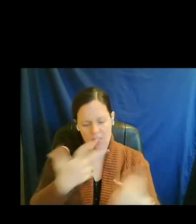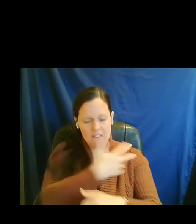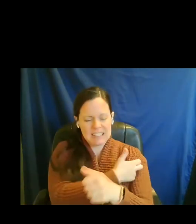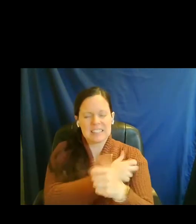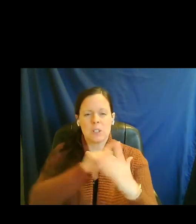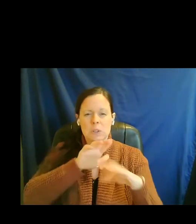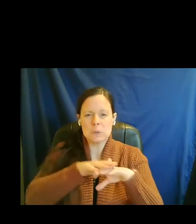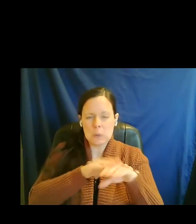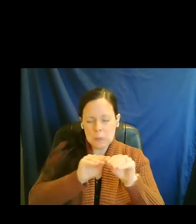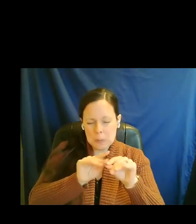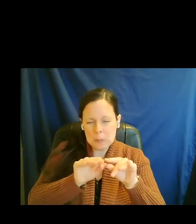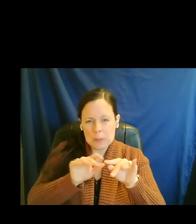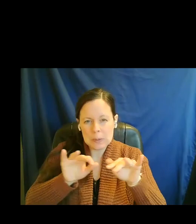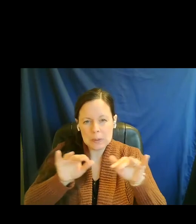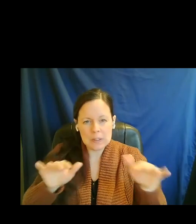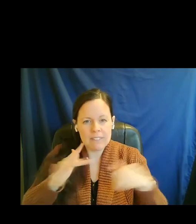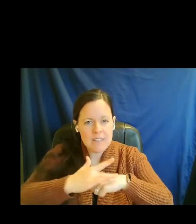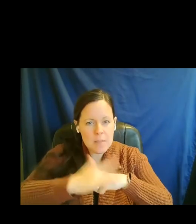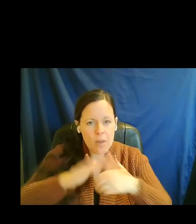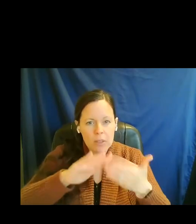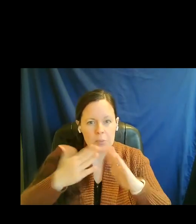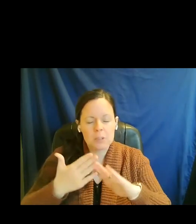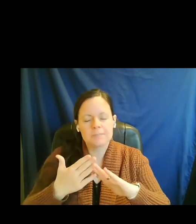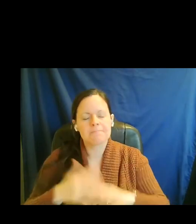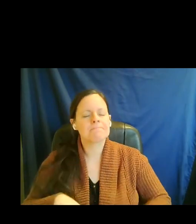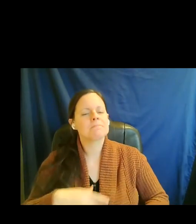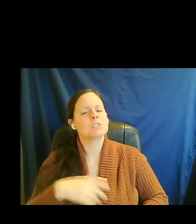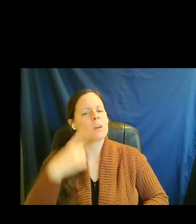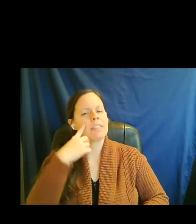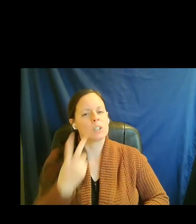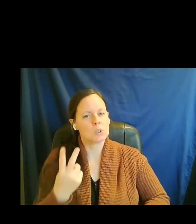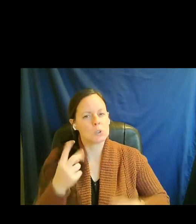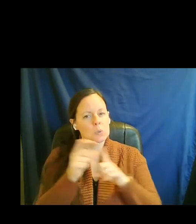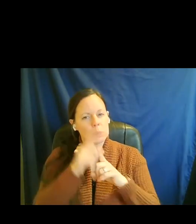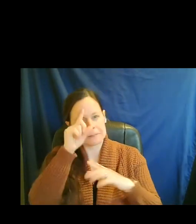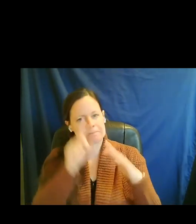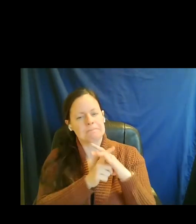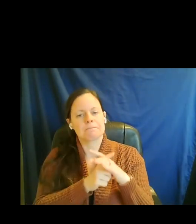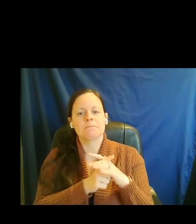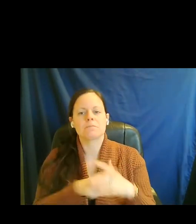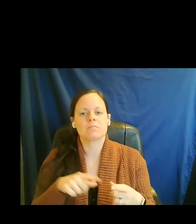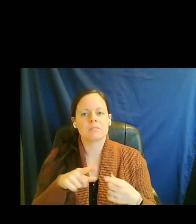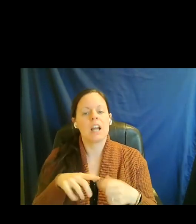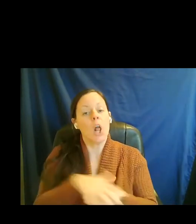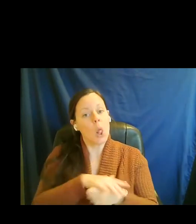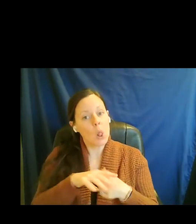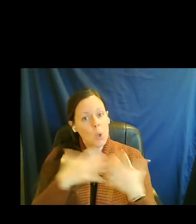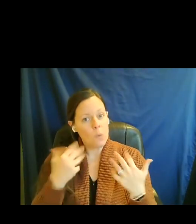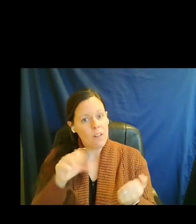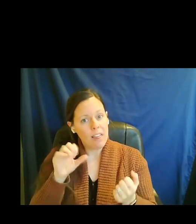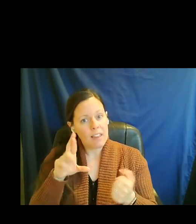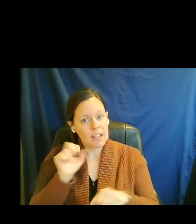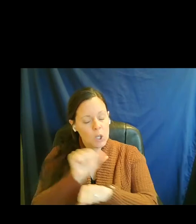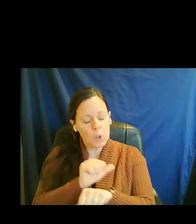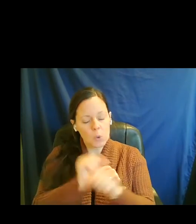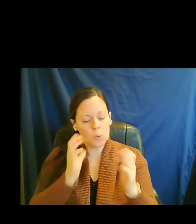Yeah, I think, 2 words come to mind. One is, as a local healthcare worker, I think